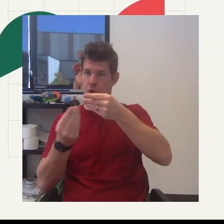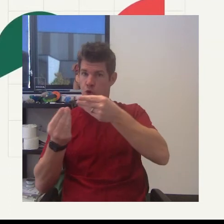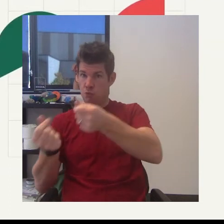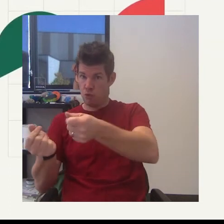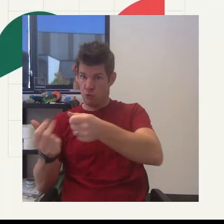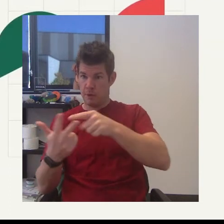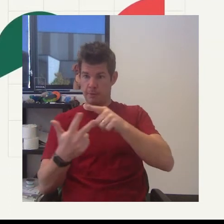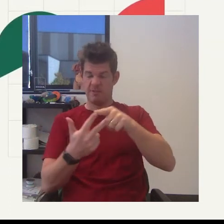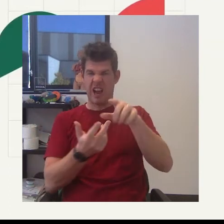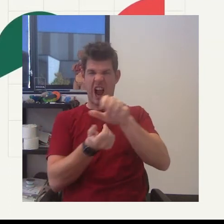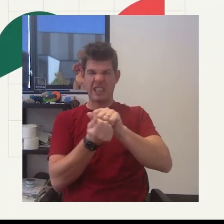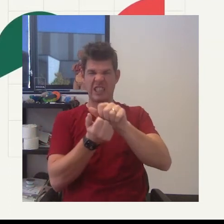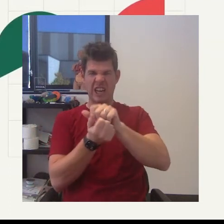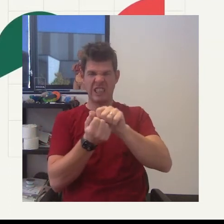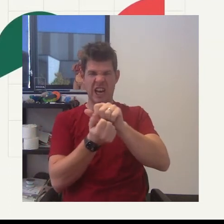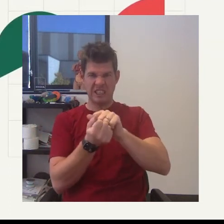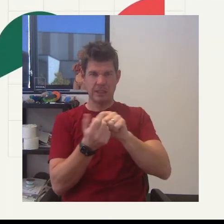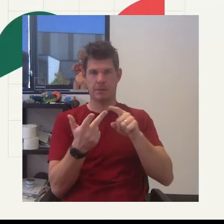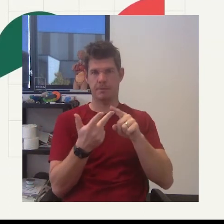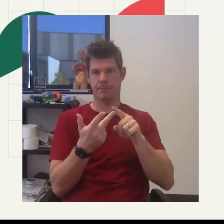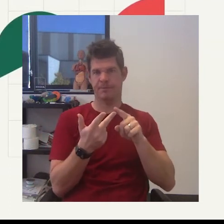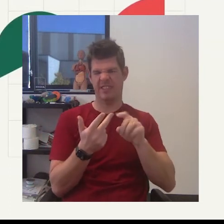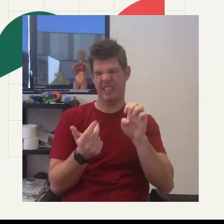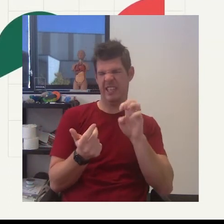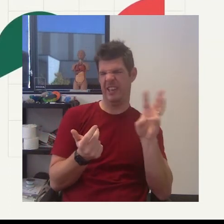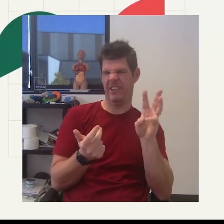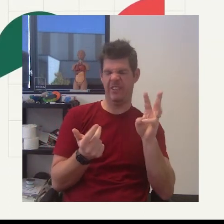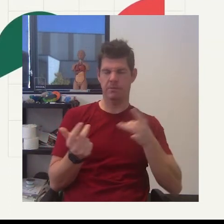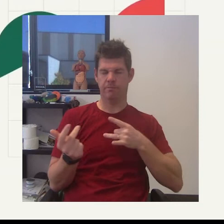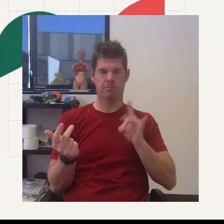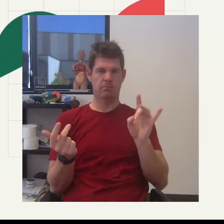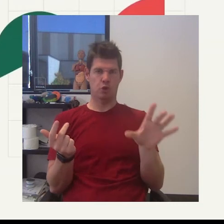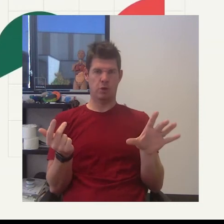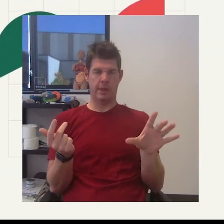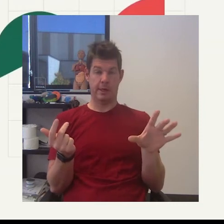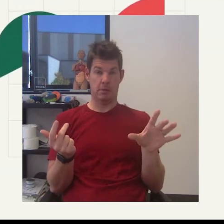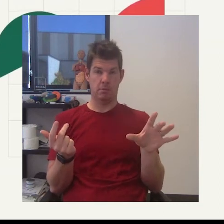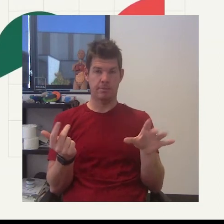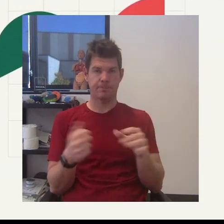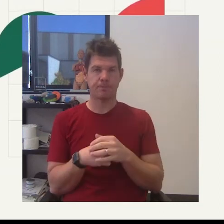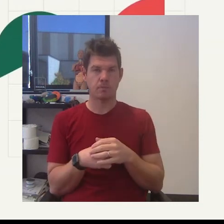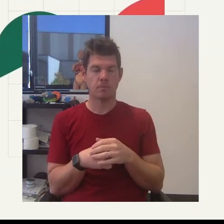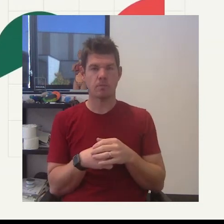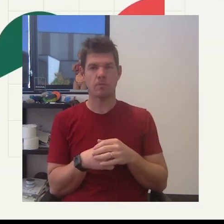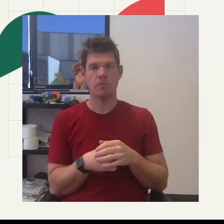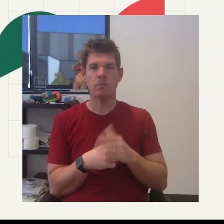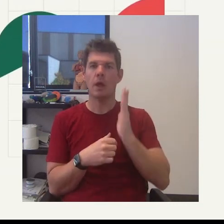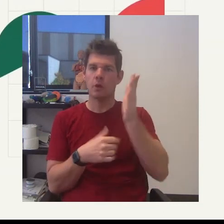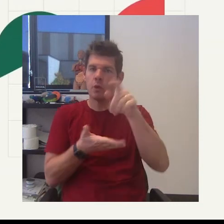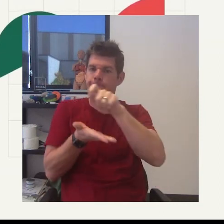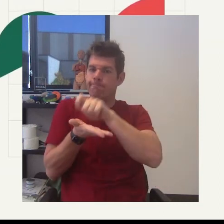picture, and just at the top, there should be a button with three little